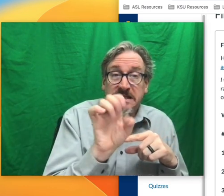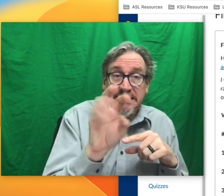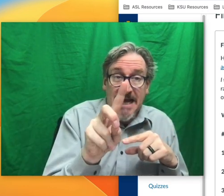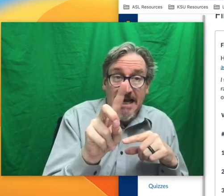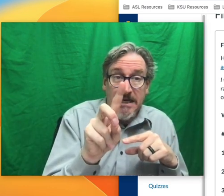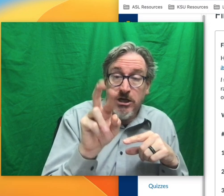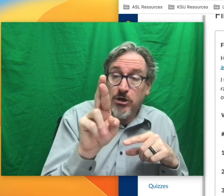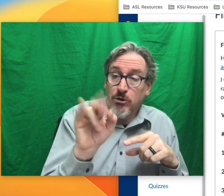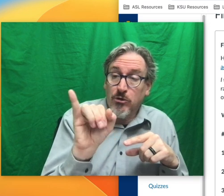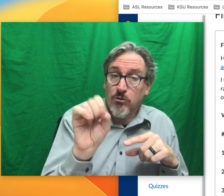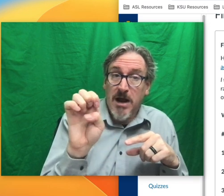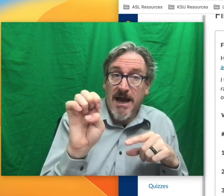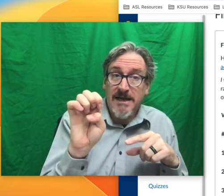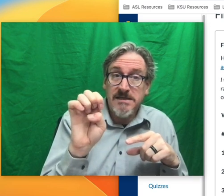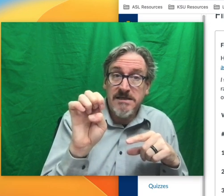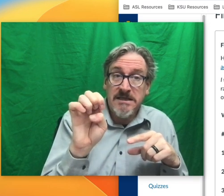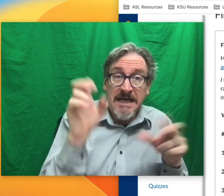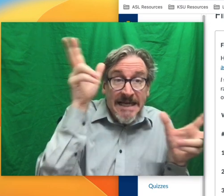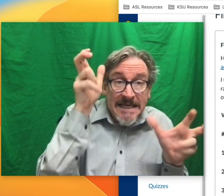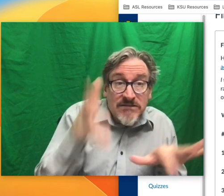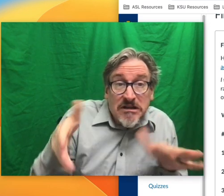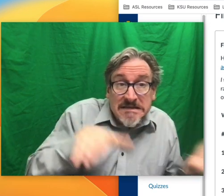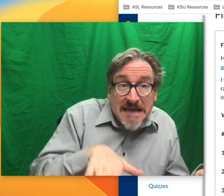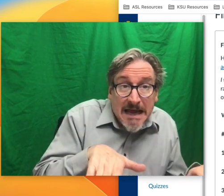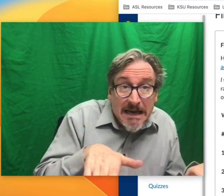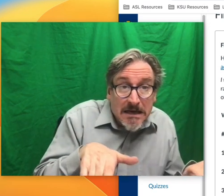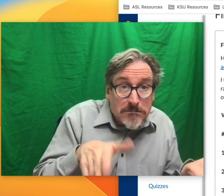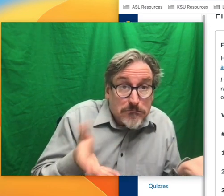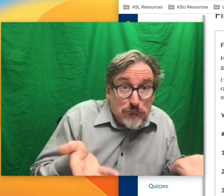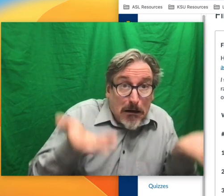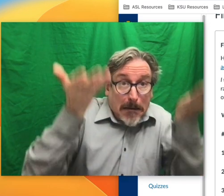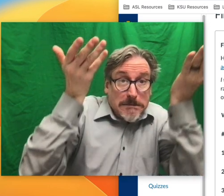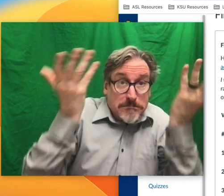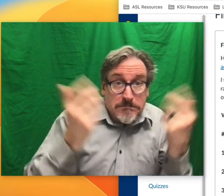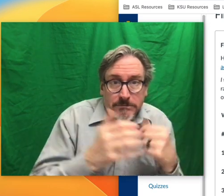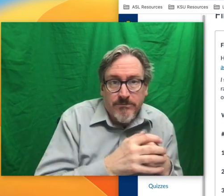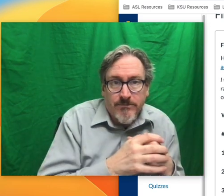Evil Dead Rise.